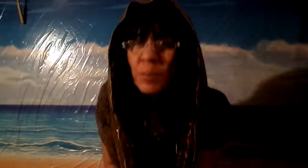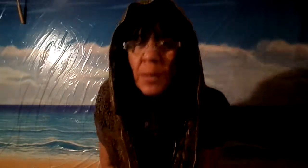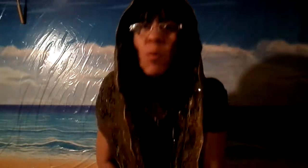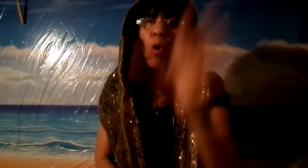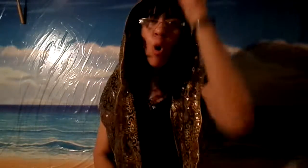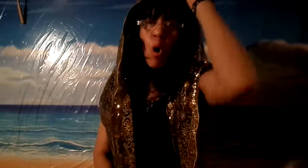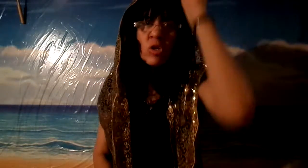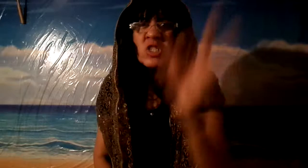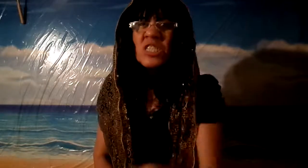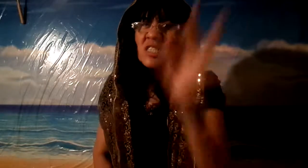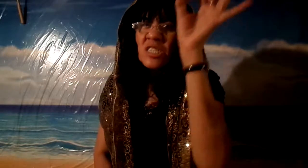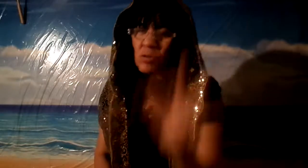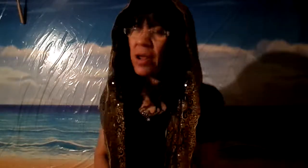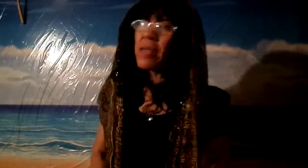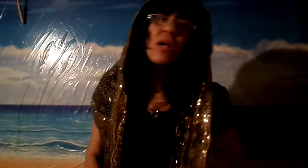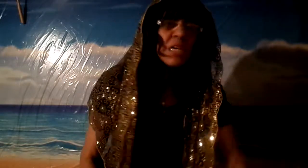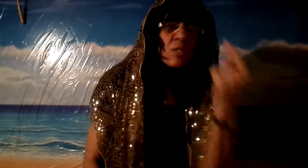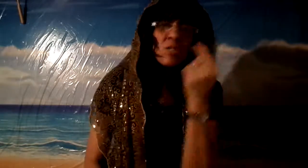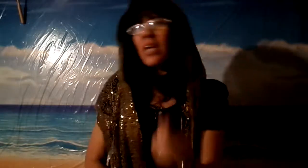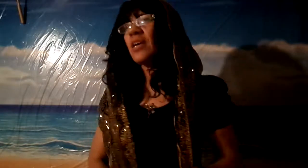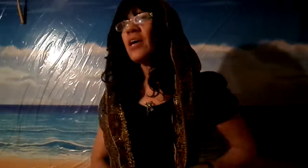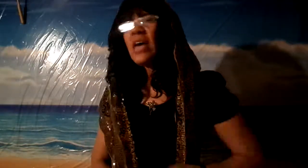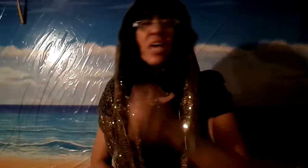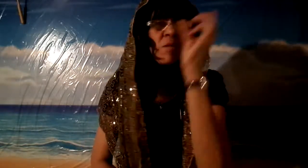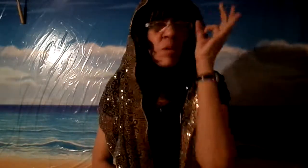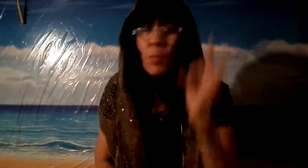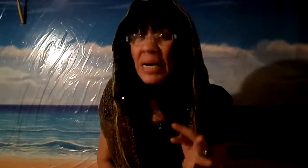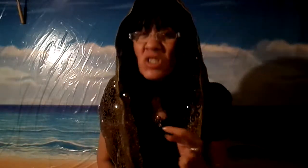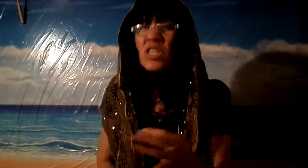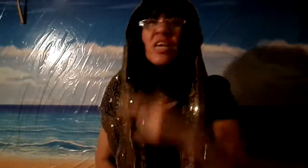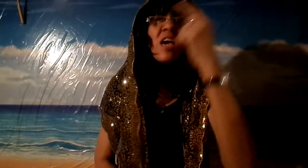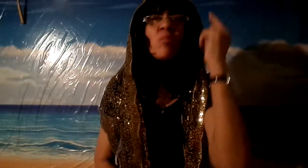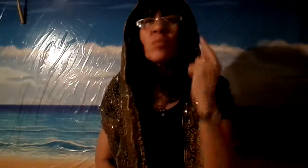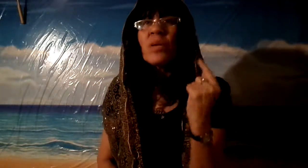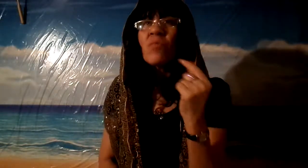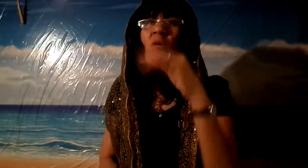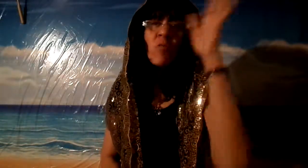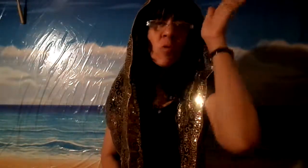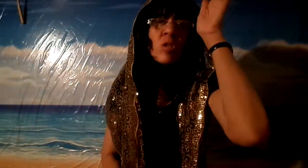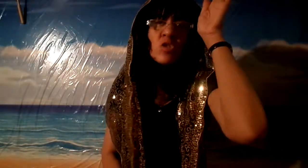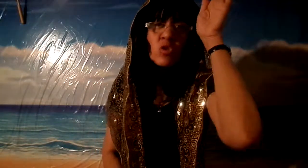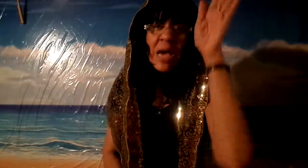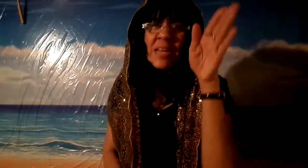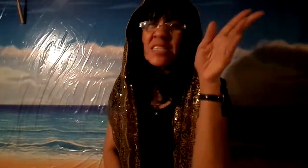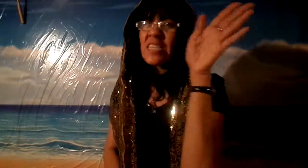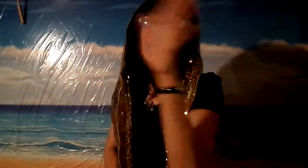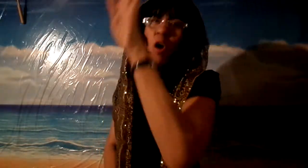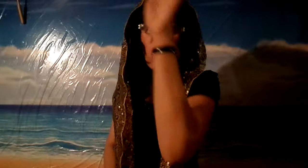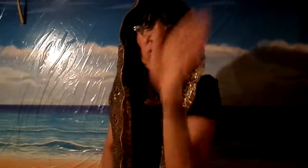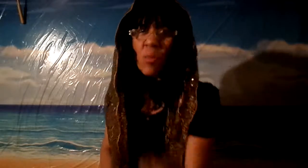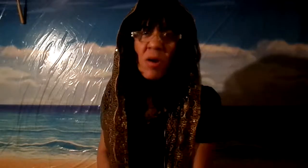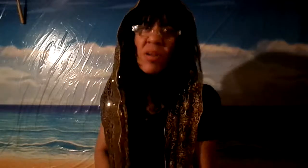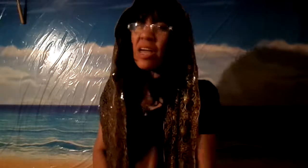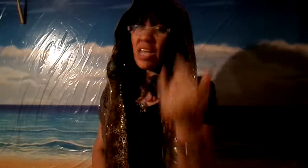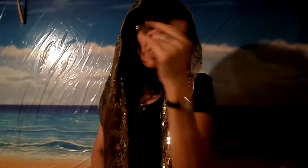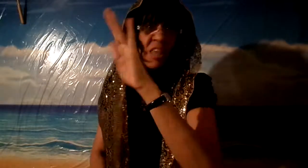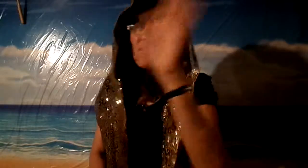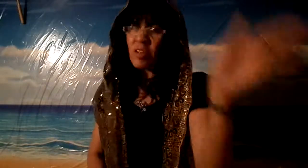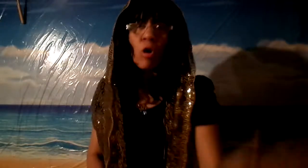people of Jesus Christ today. Every evangelist, every people from the United States or America in every country.